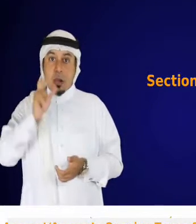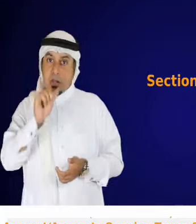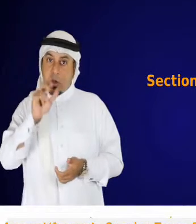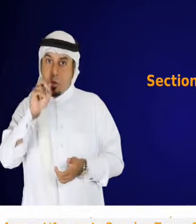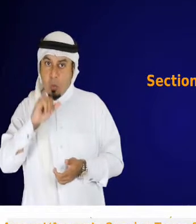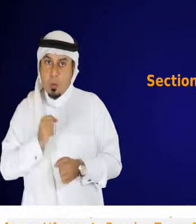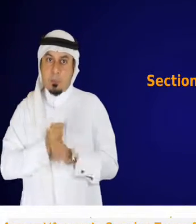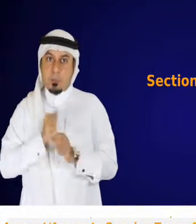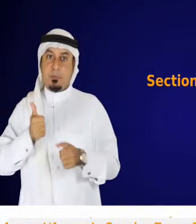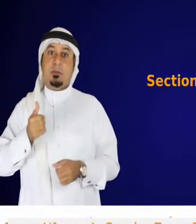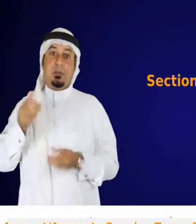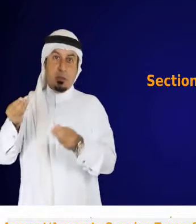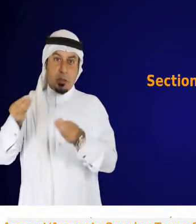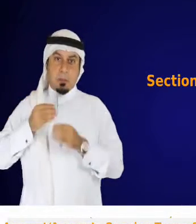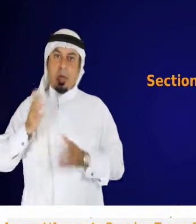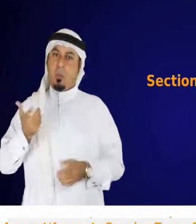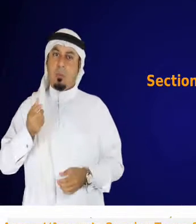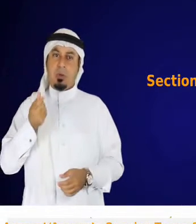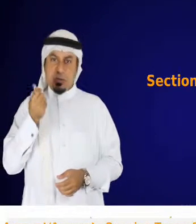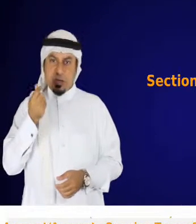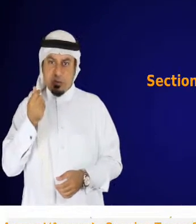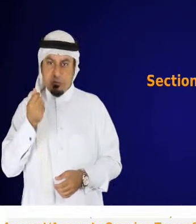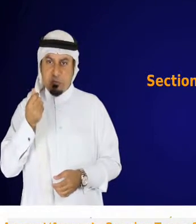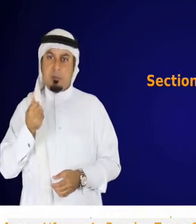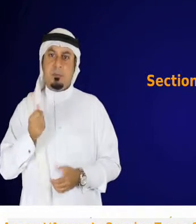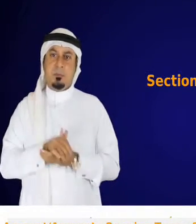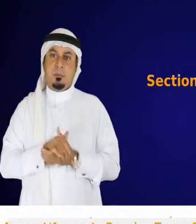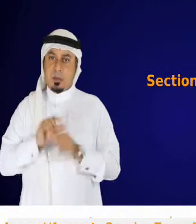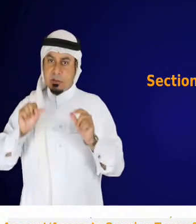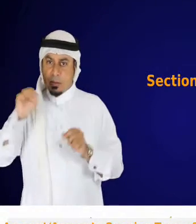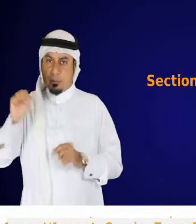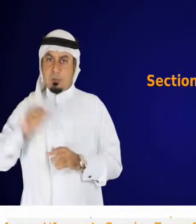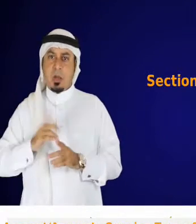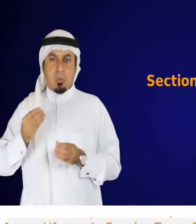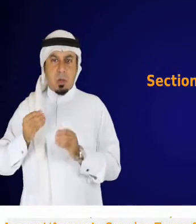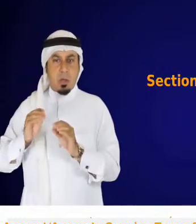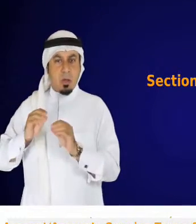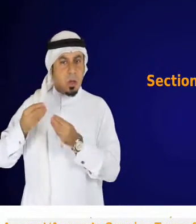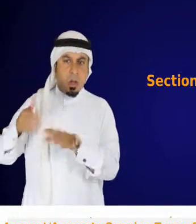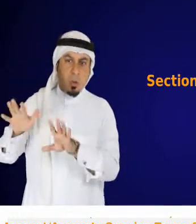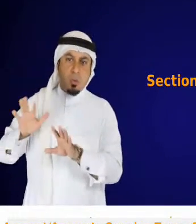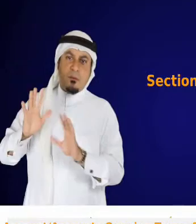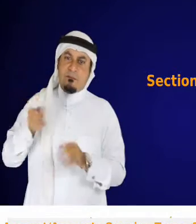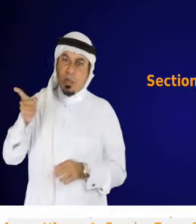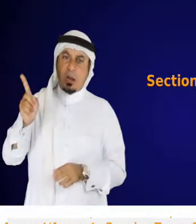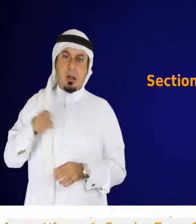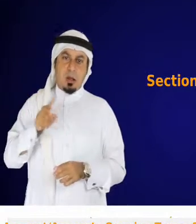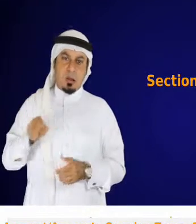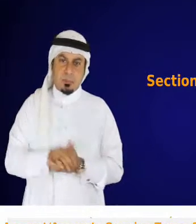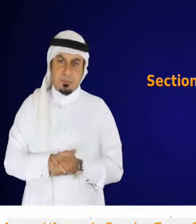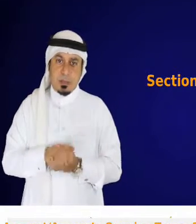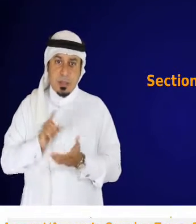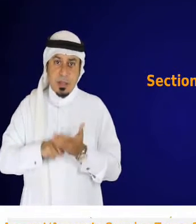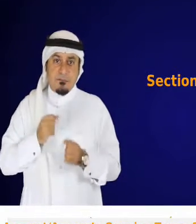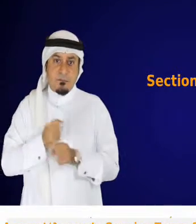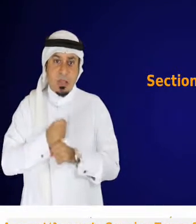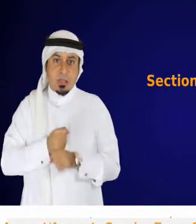of any such event together with such documentary evidence as the bank may require. Further, the bank shall not